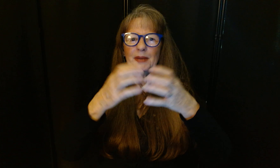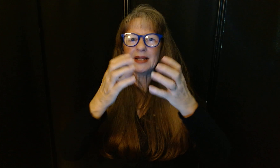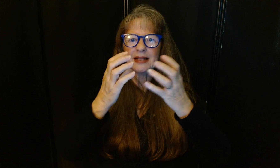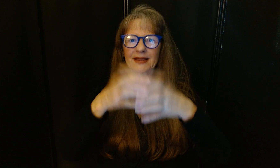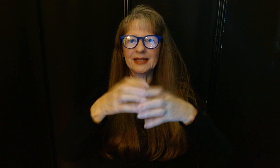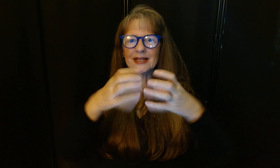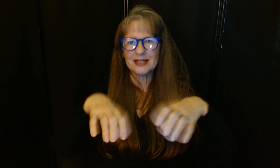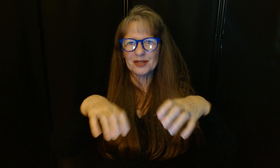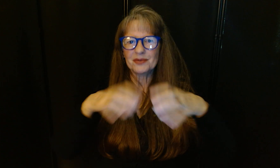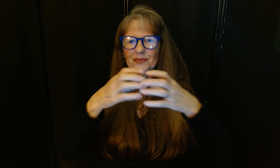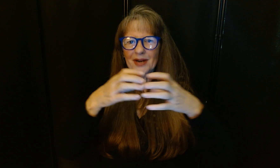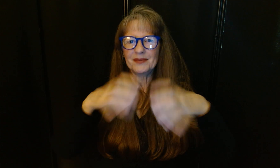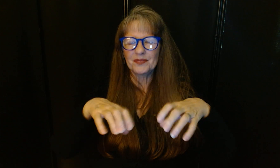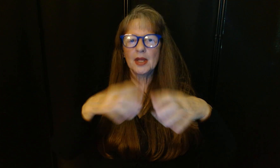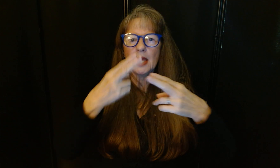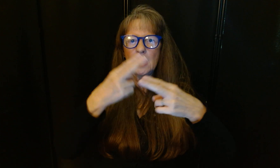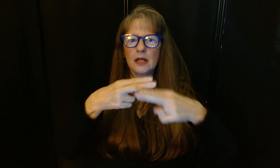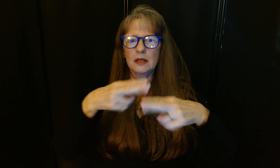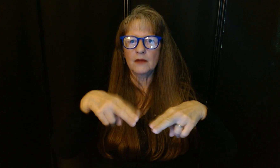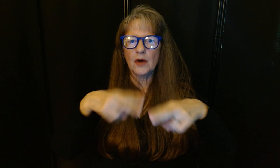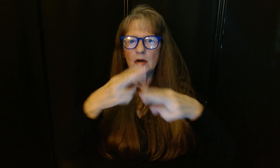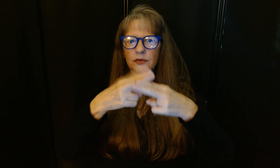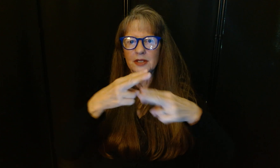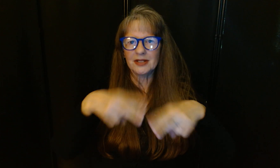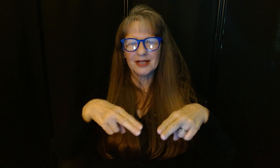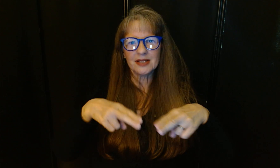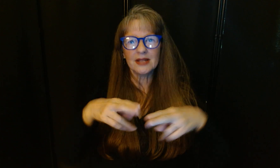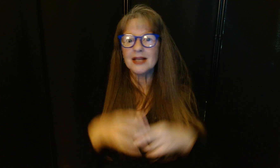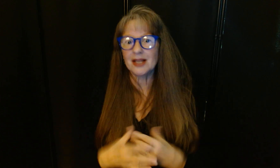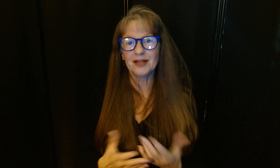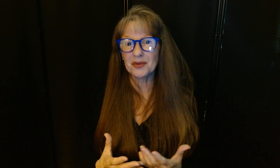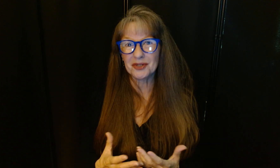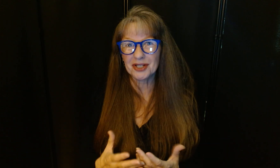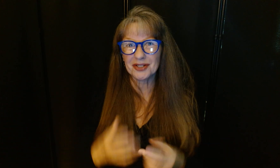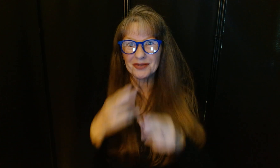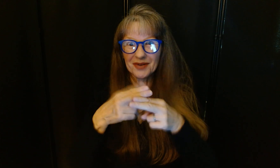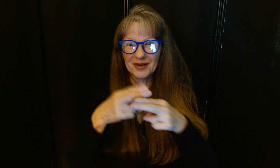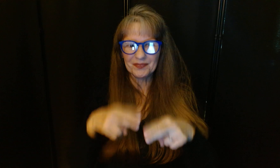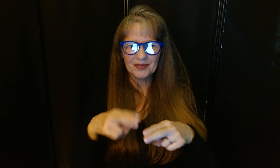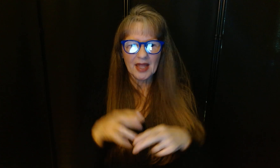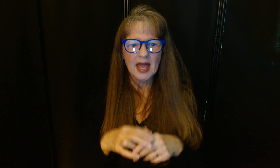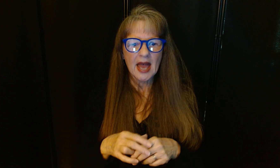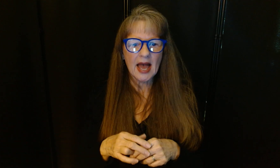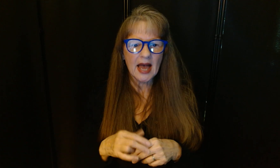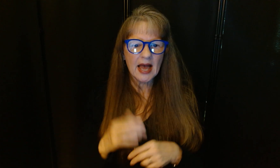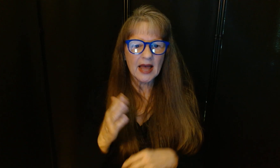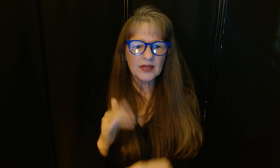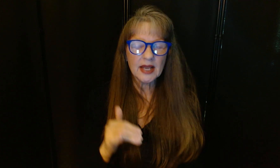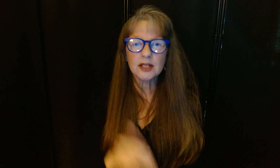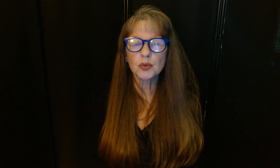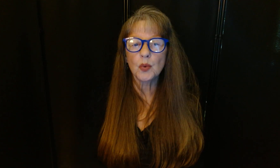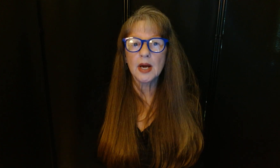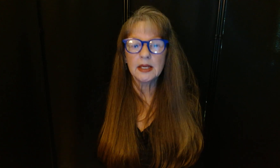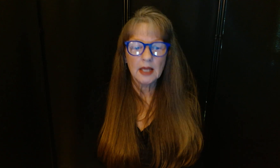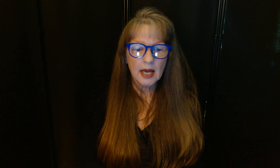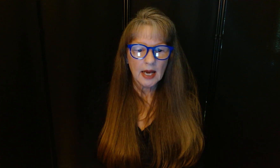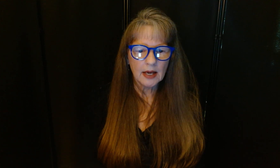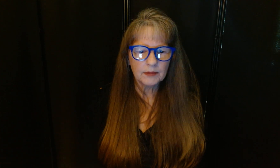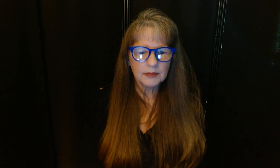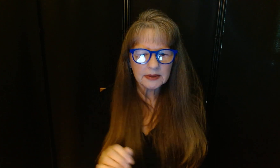like this, right? And it evolved into this, and that's how language is, right? And the next one, I'm